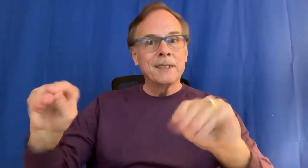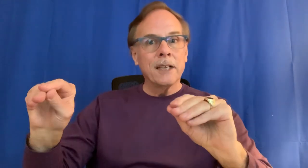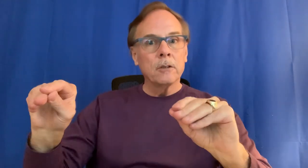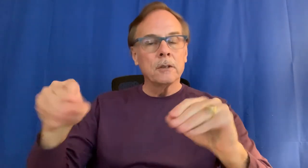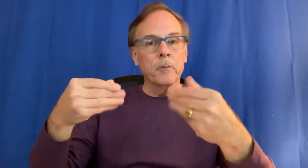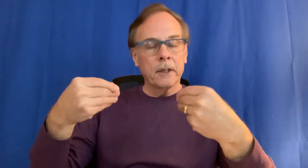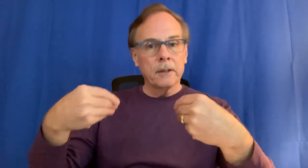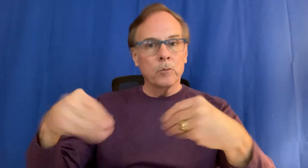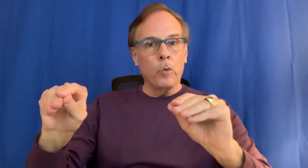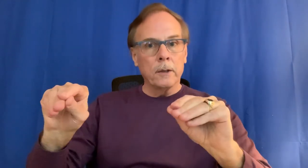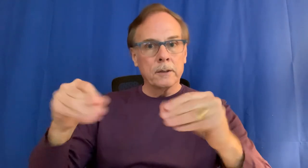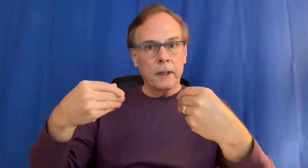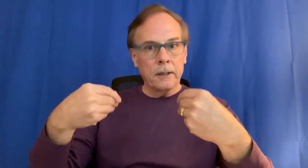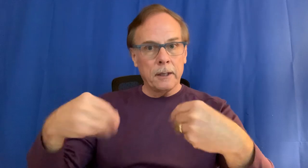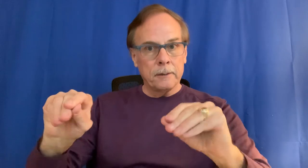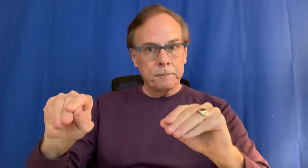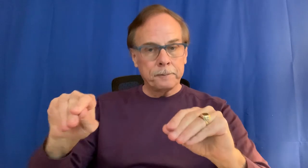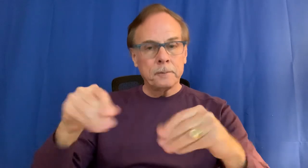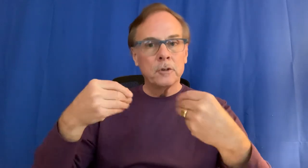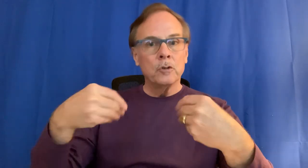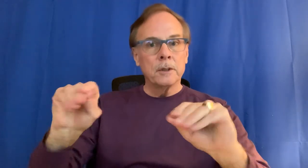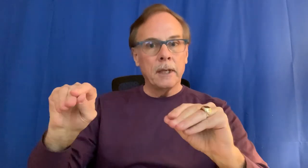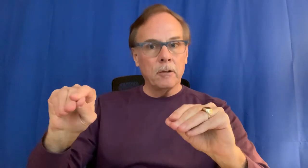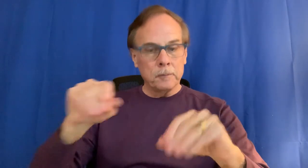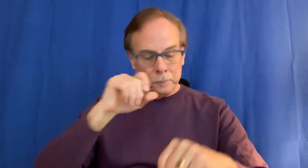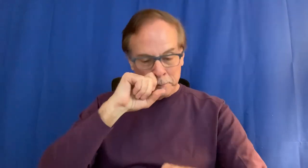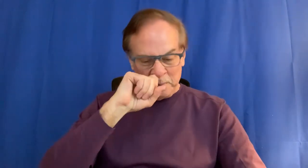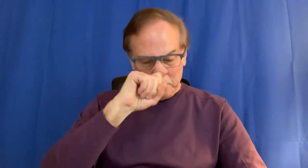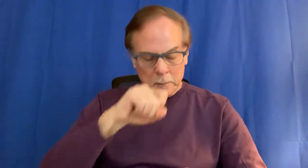sell something is once, like that, to sell.